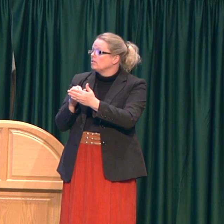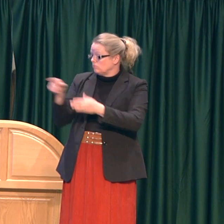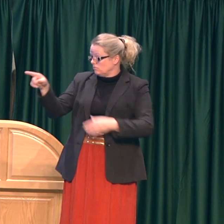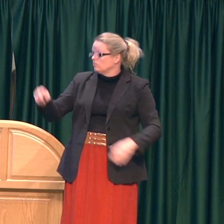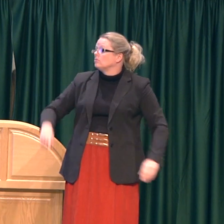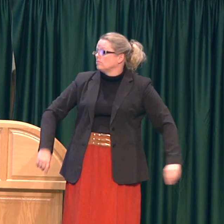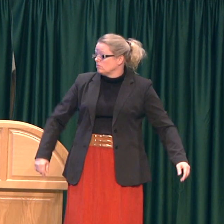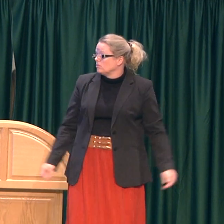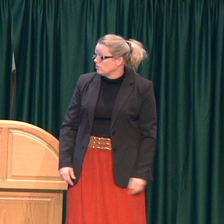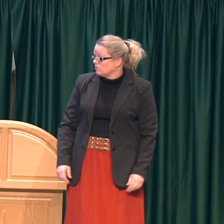James?